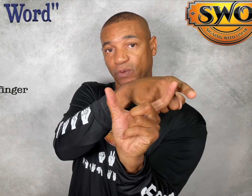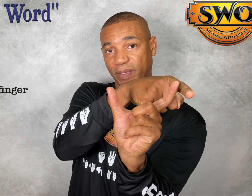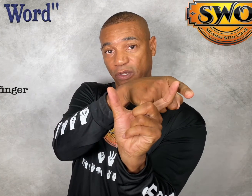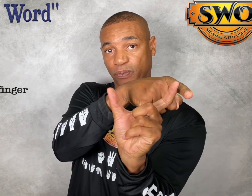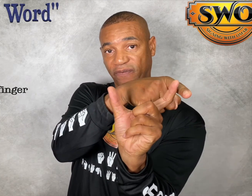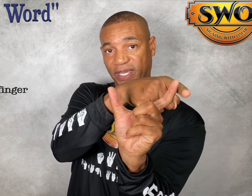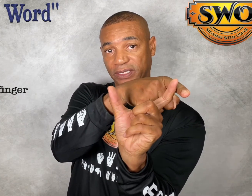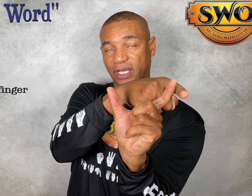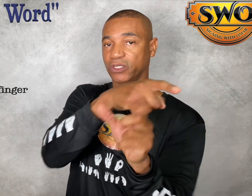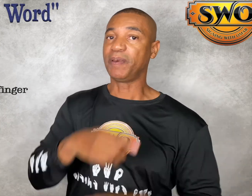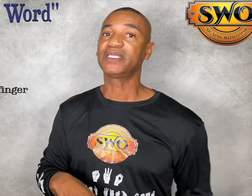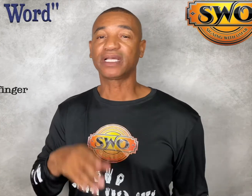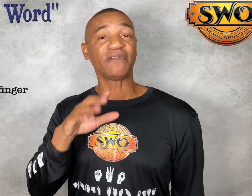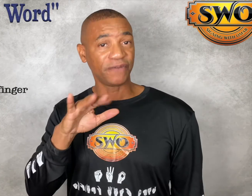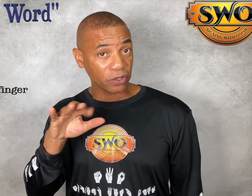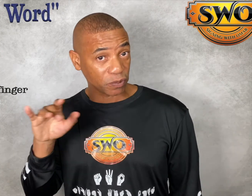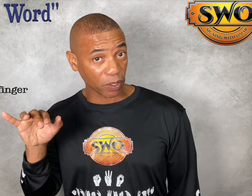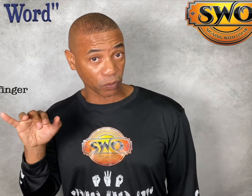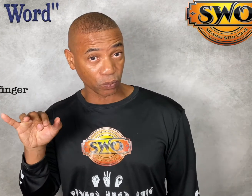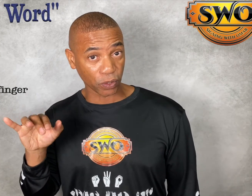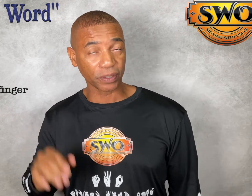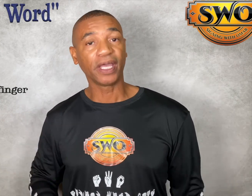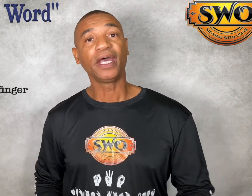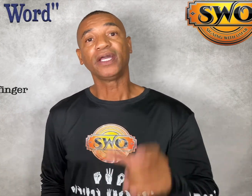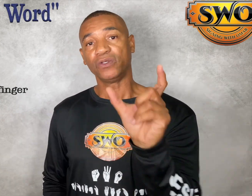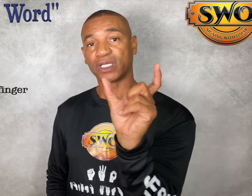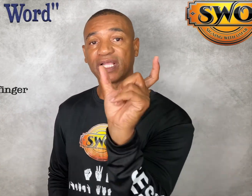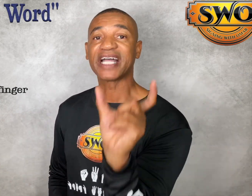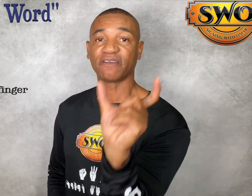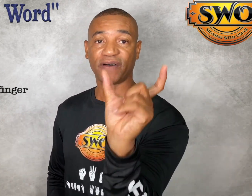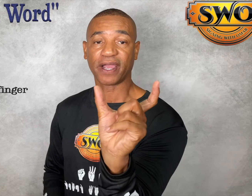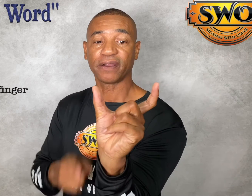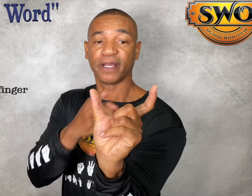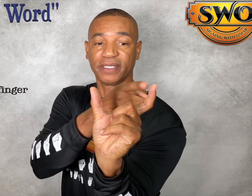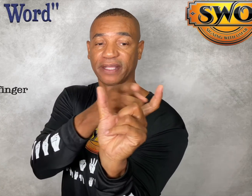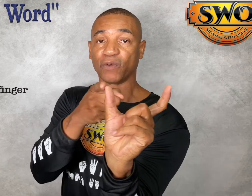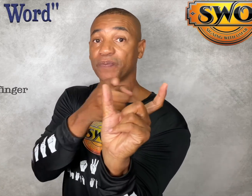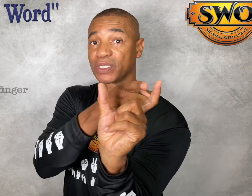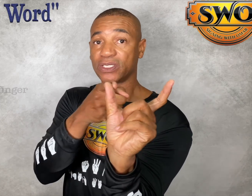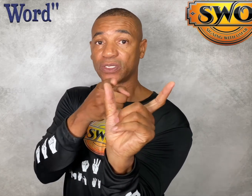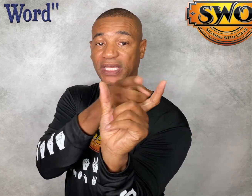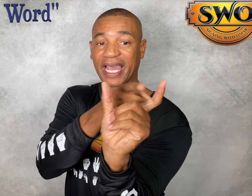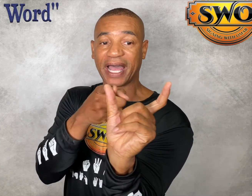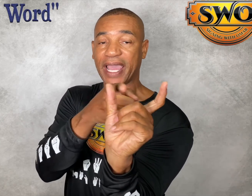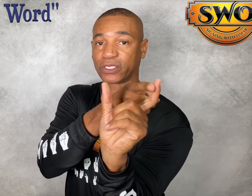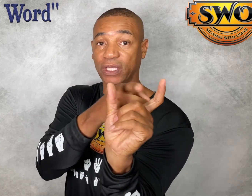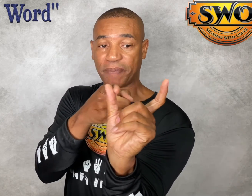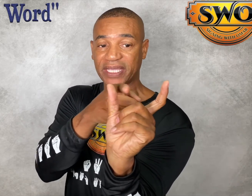your prefix. So basically finger spell root word, use a classifier that represents the actually the base of